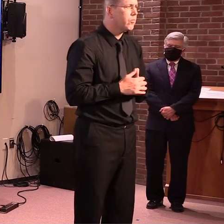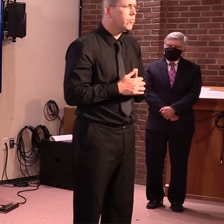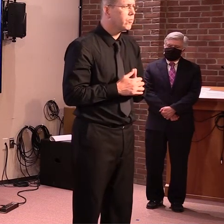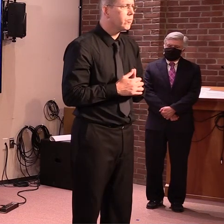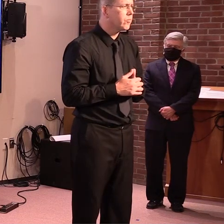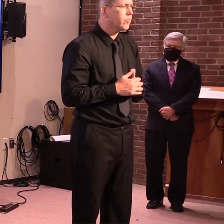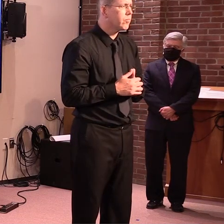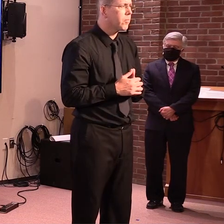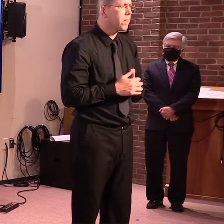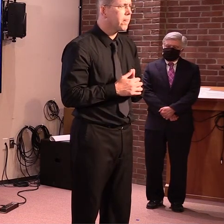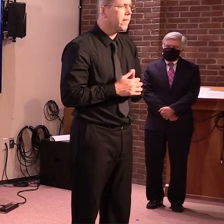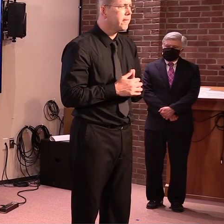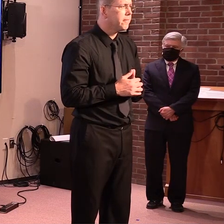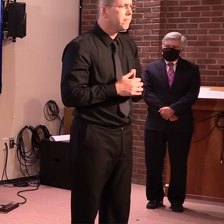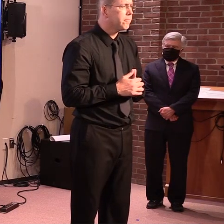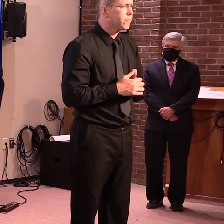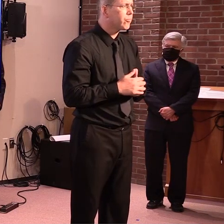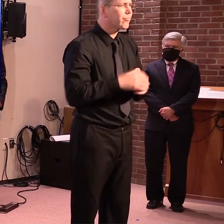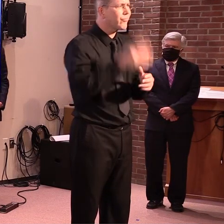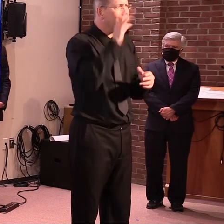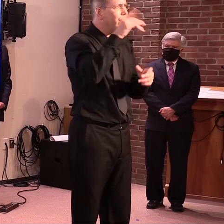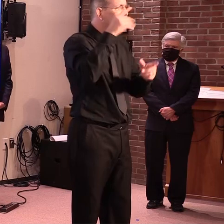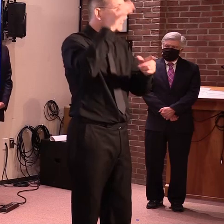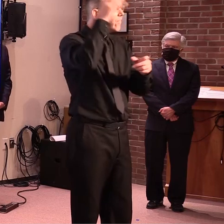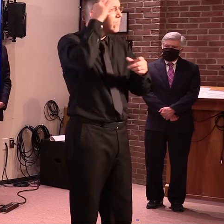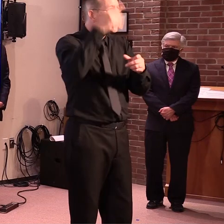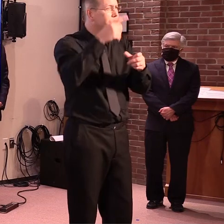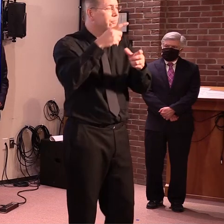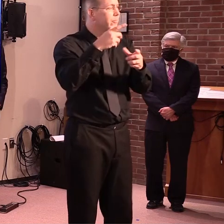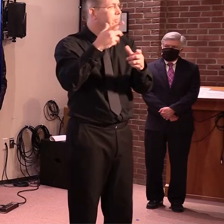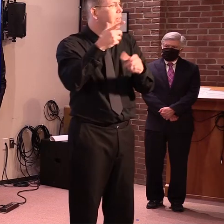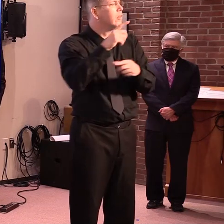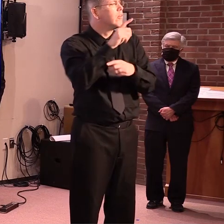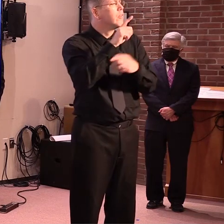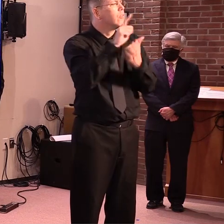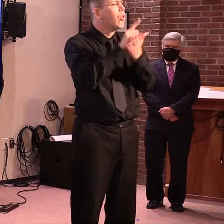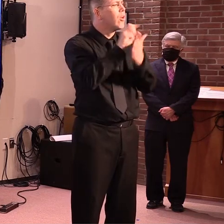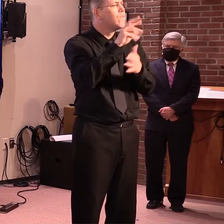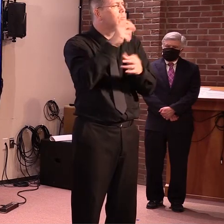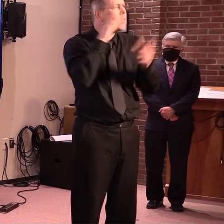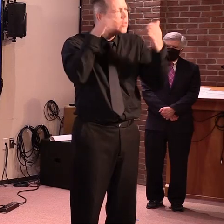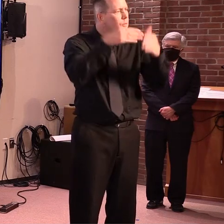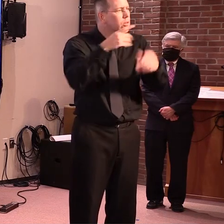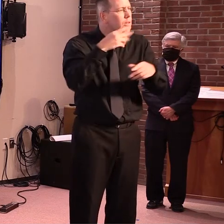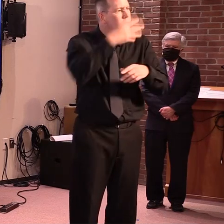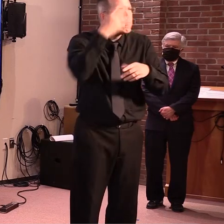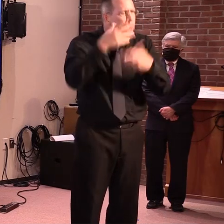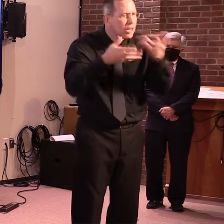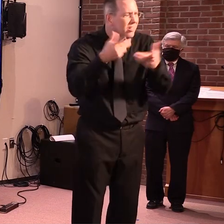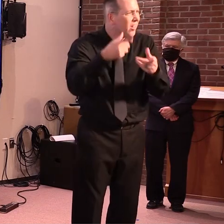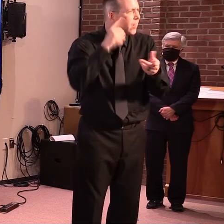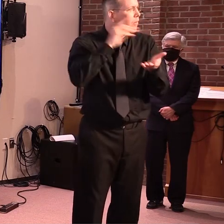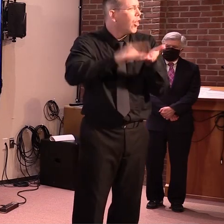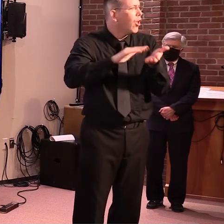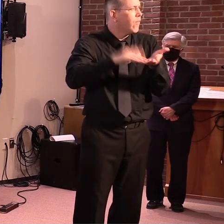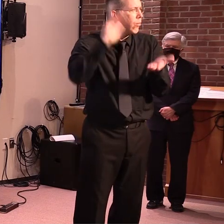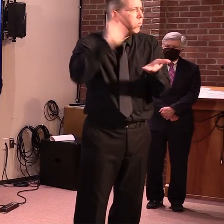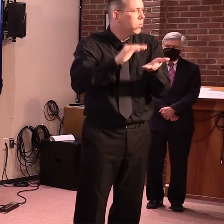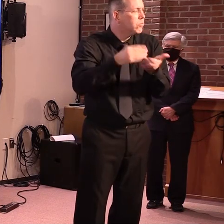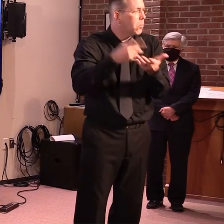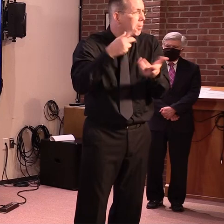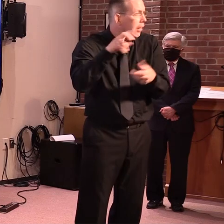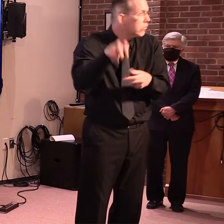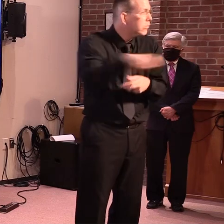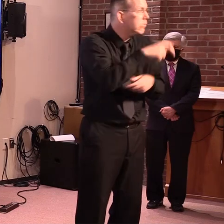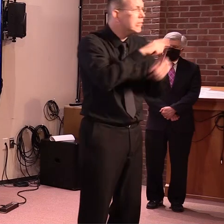it really depends on the circumstances, and we would have to follow up to find that out. I think the next question was going to be around the WARN